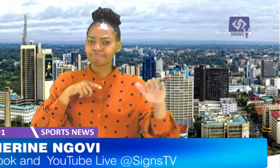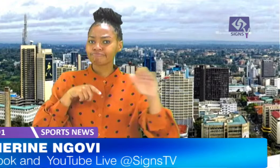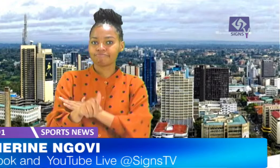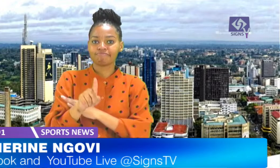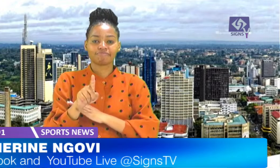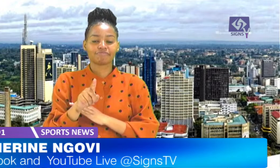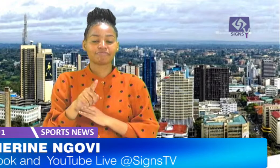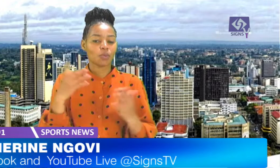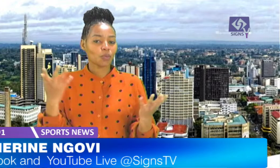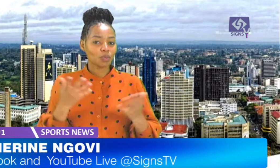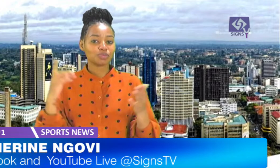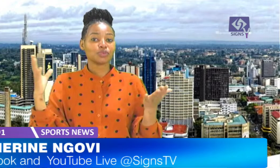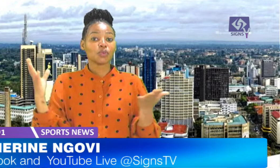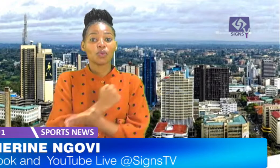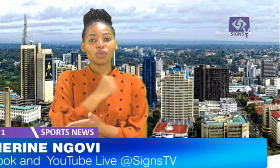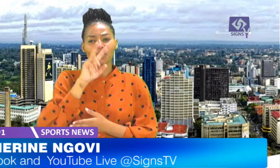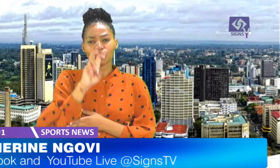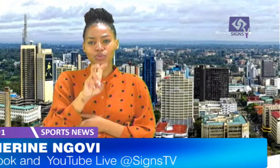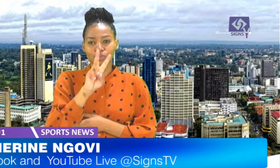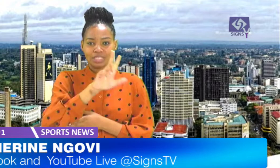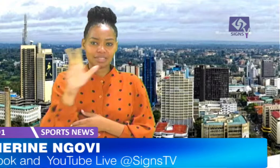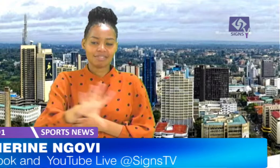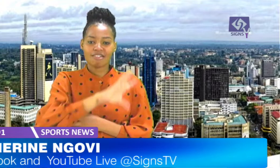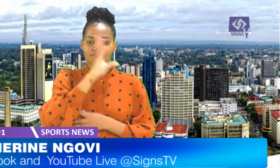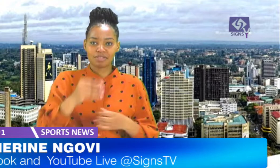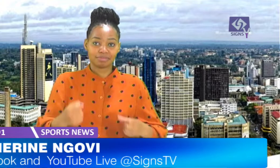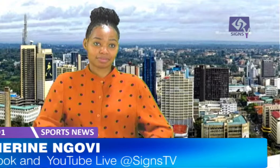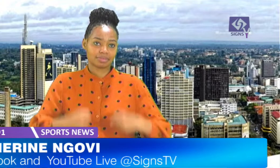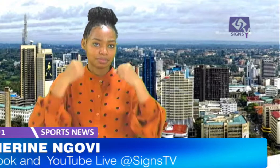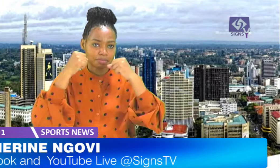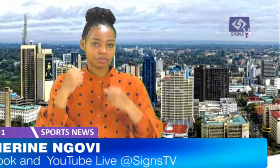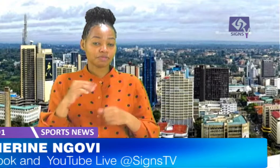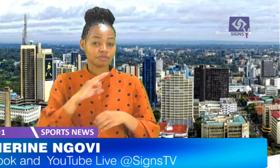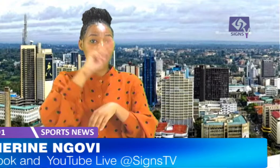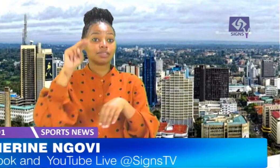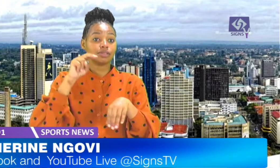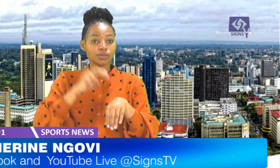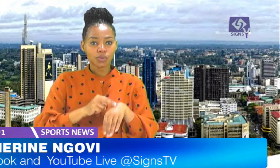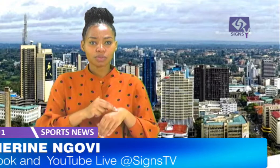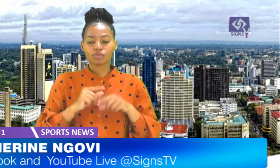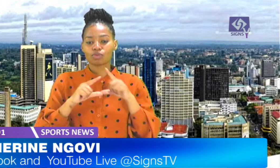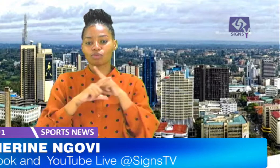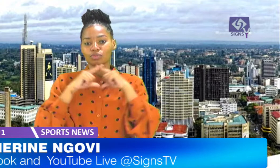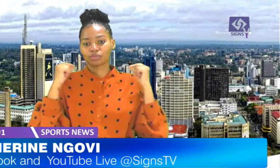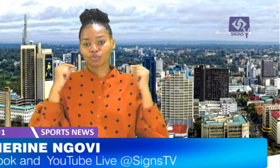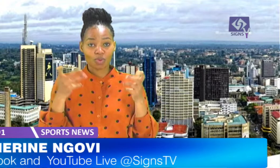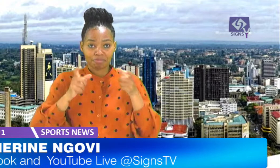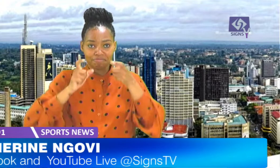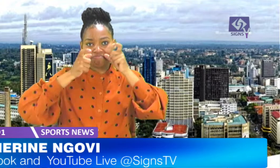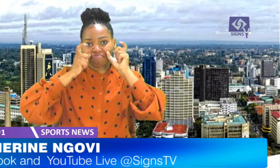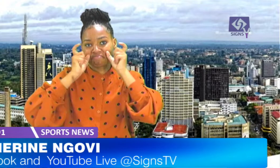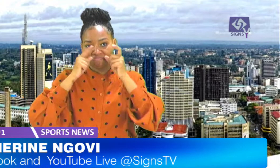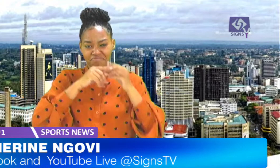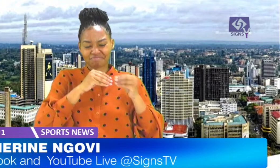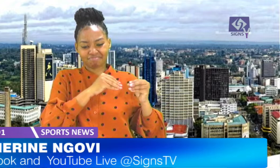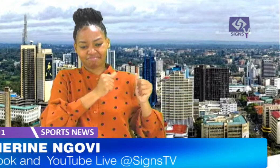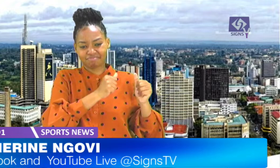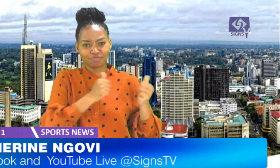Sebastian Heller scored the winner as 2023 African Cup of Nations